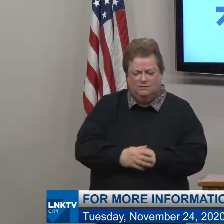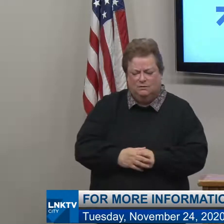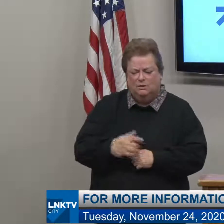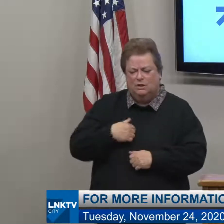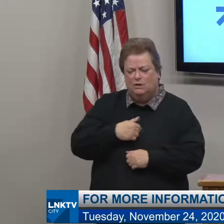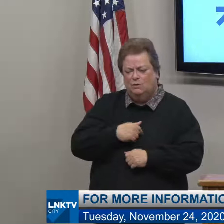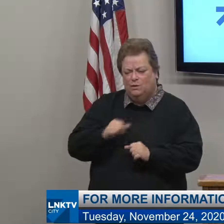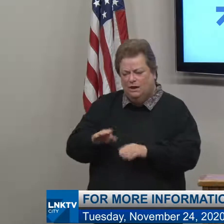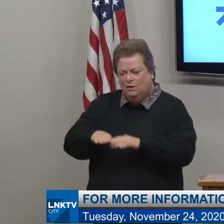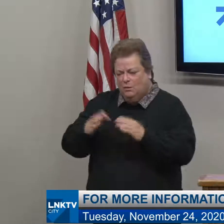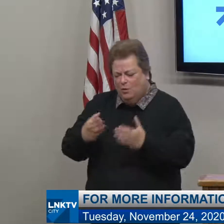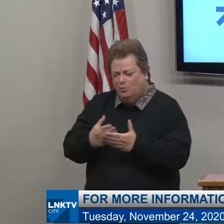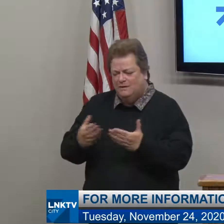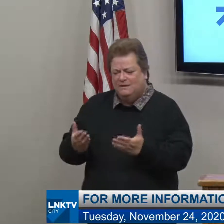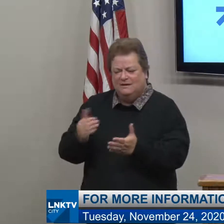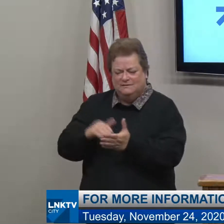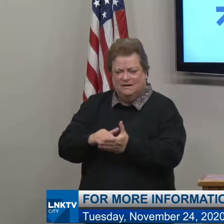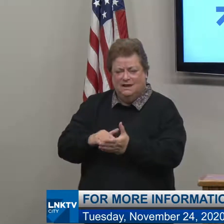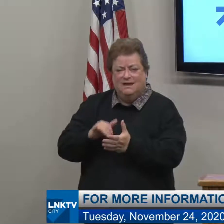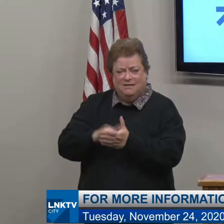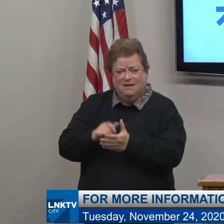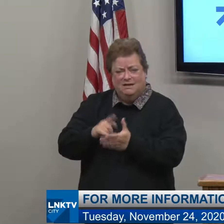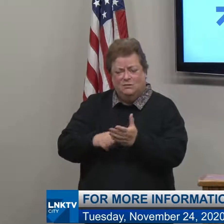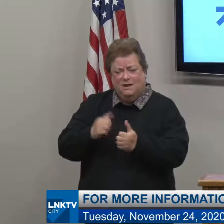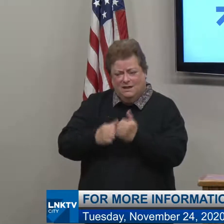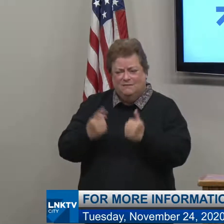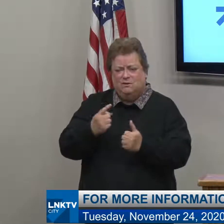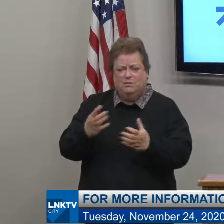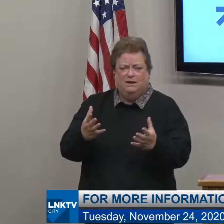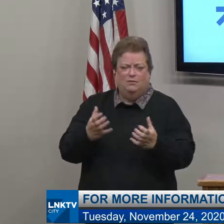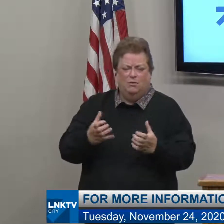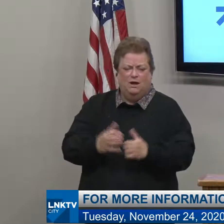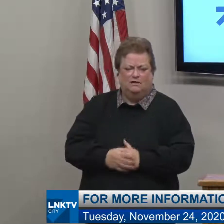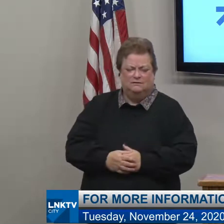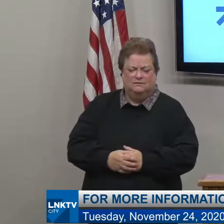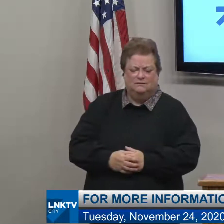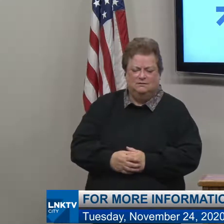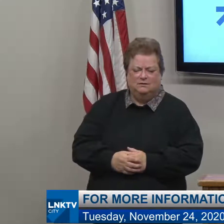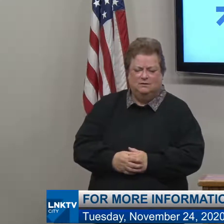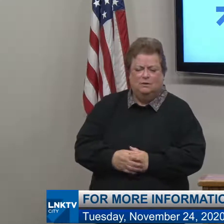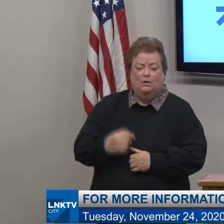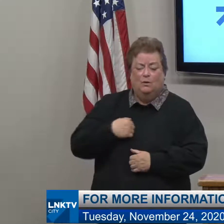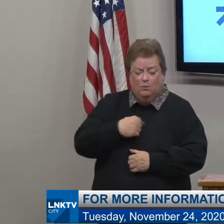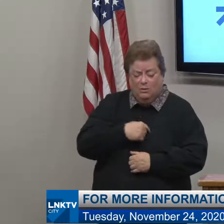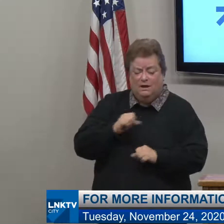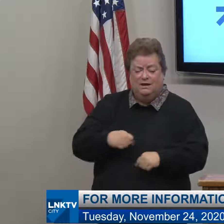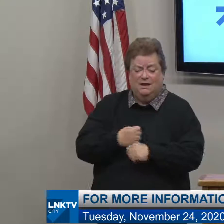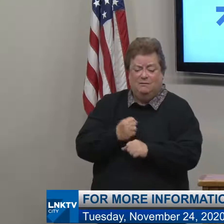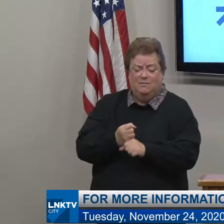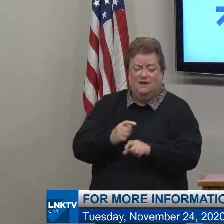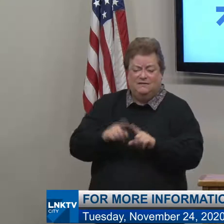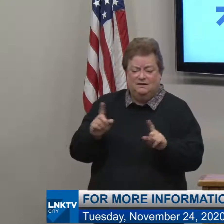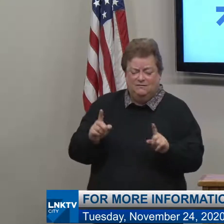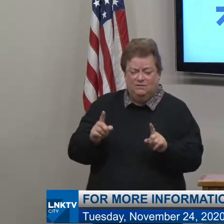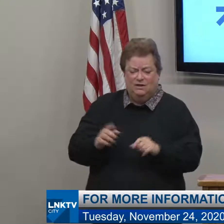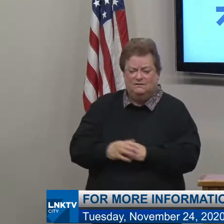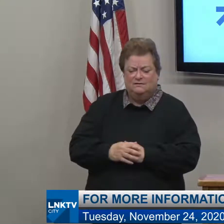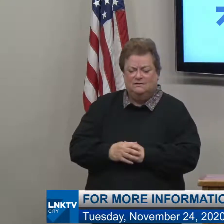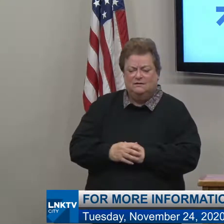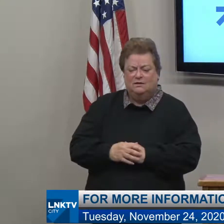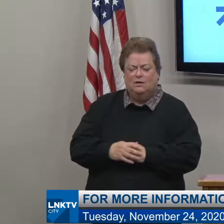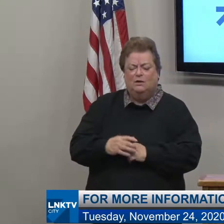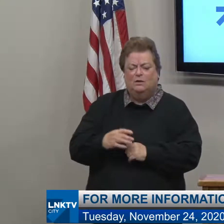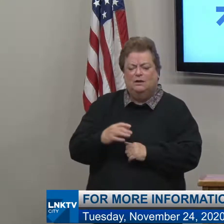more quickly, and that's what everyone wants. It's in our hands to make a difference, and we have the best chances of beating this